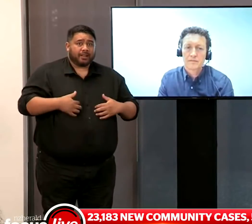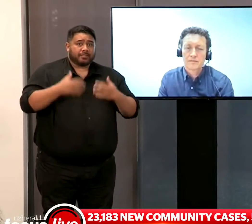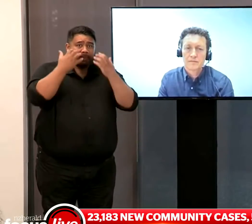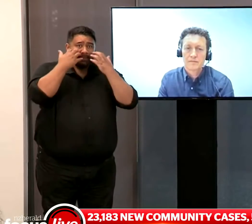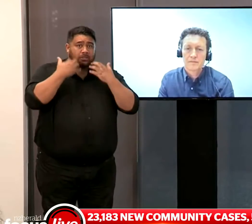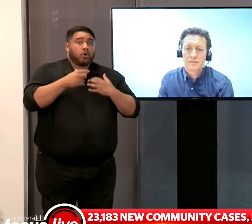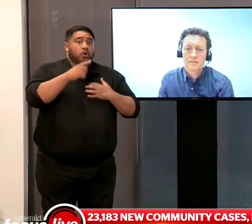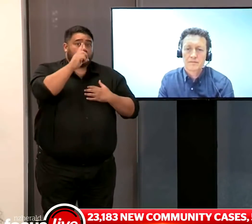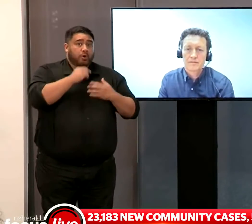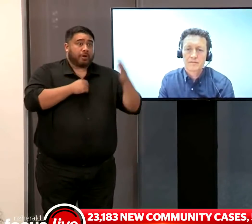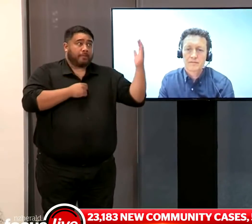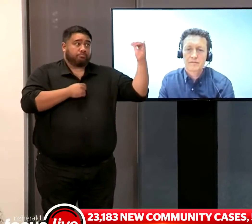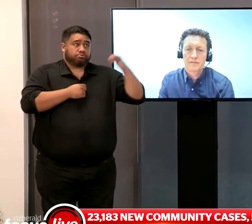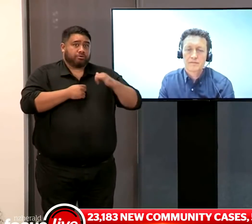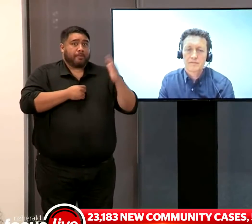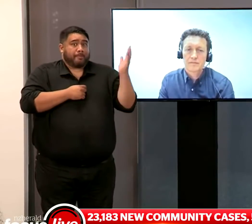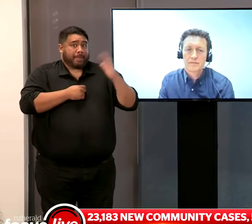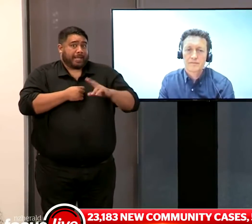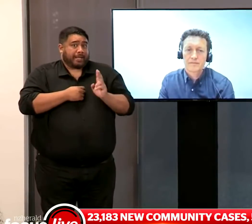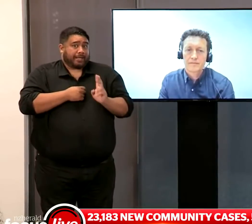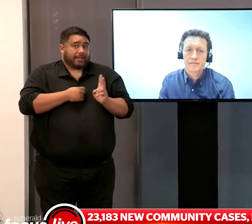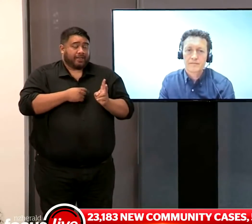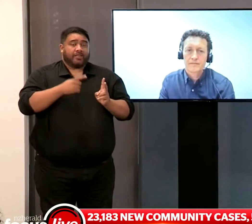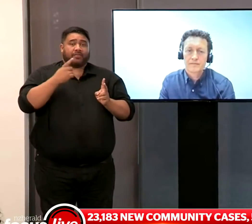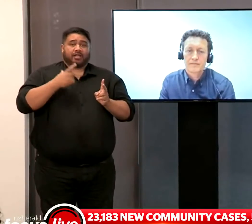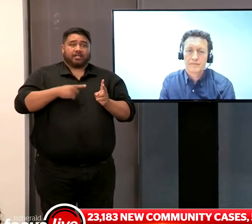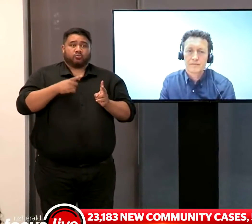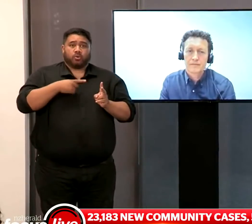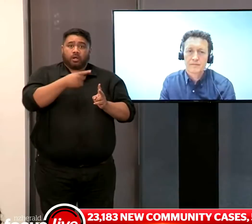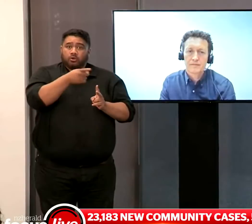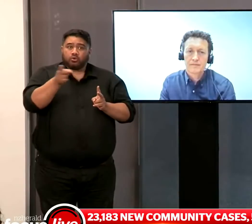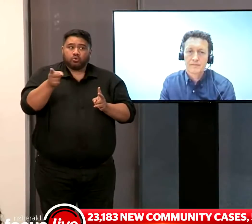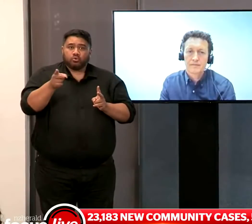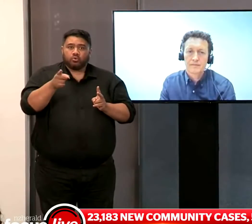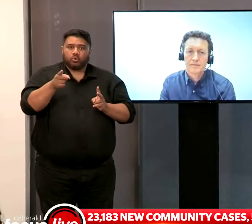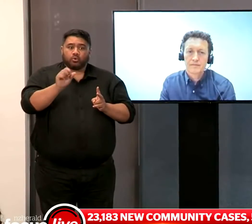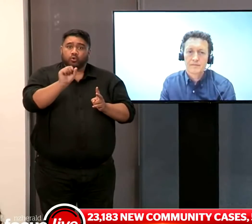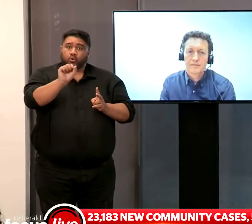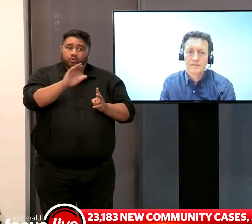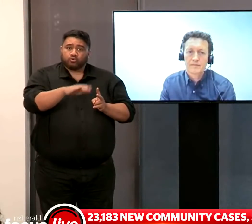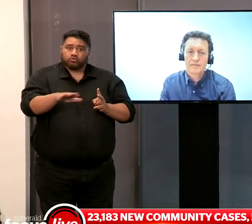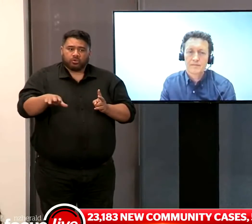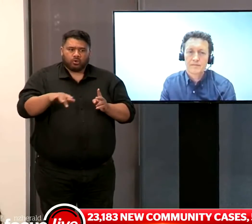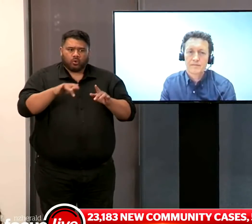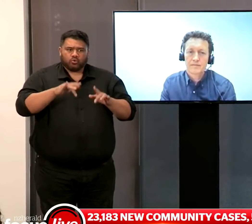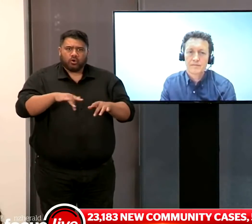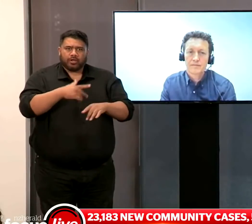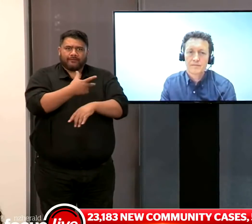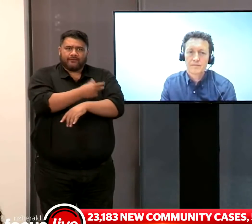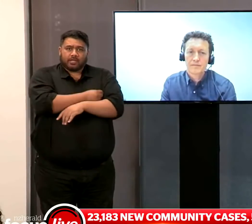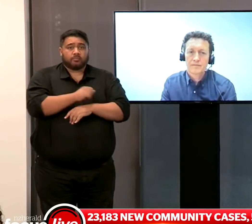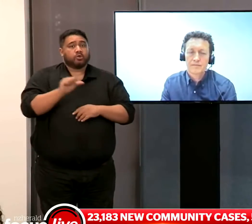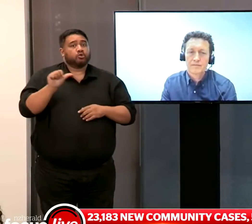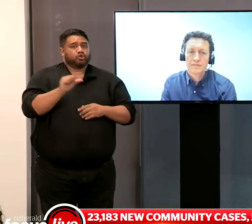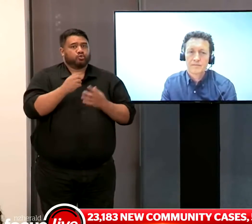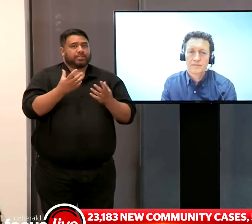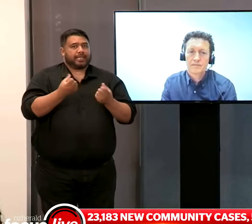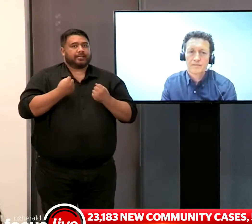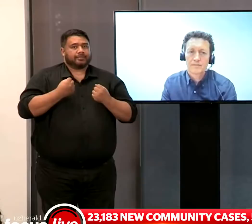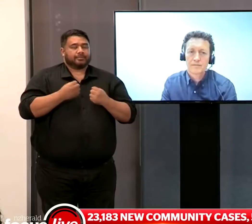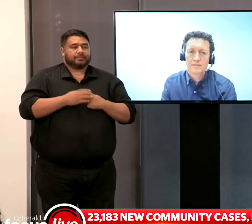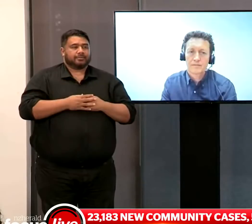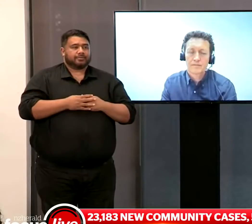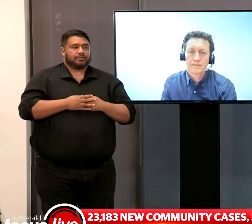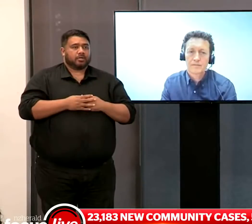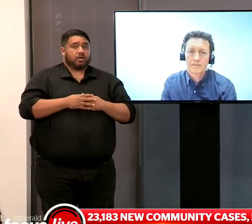the border. So again, people should make sure if they haven't had, or if their children are not up to date on their measles vaccinations, they should do that. Are